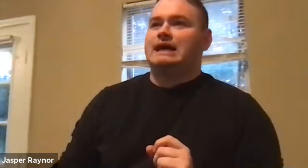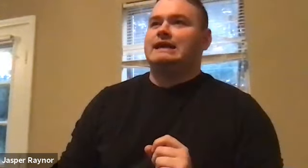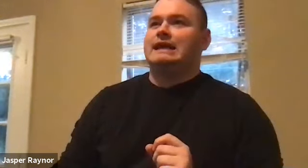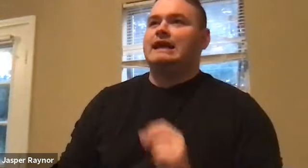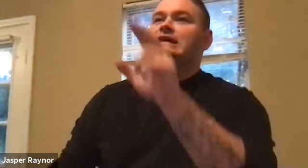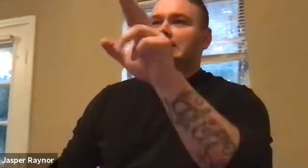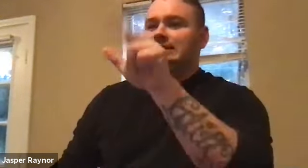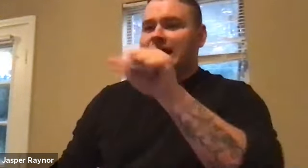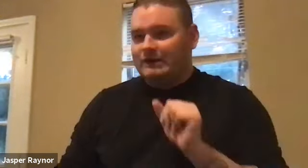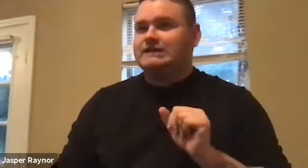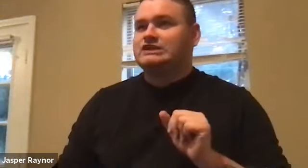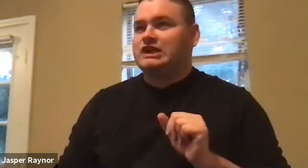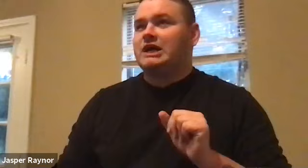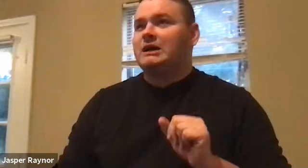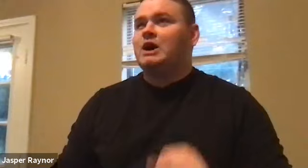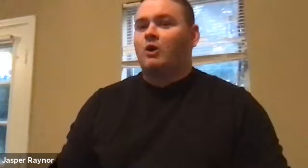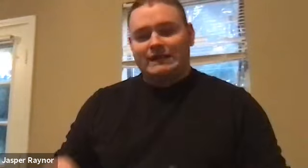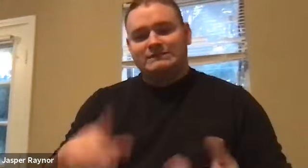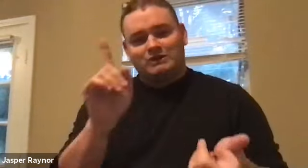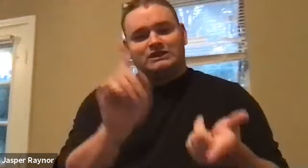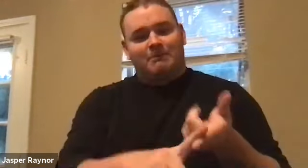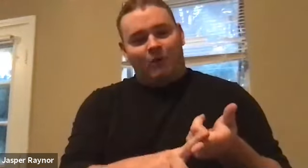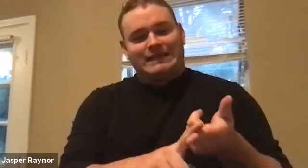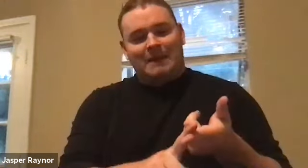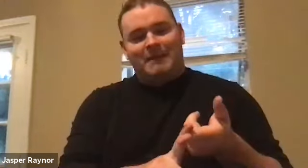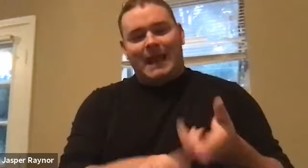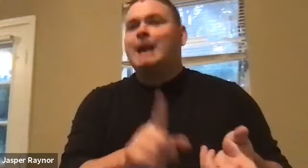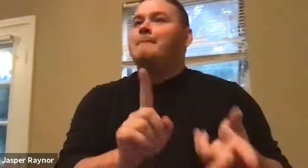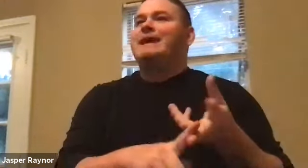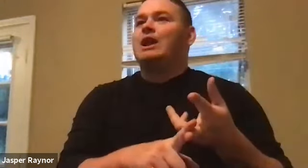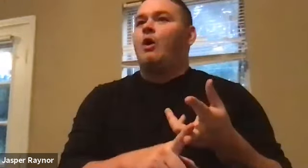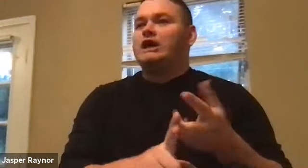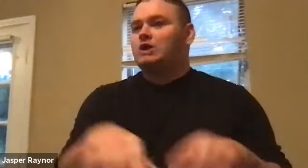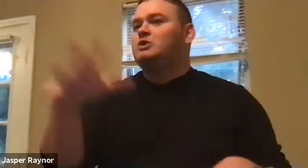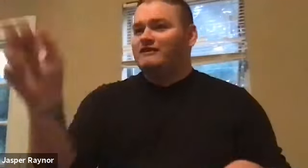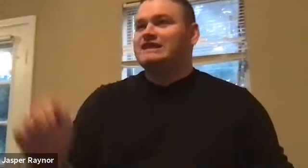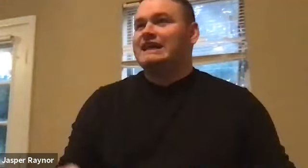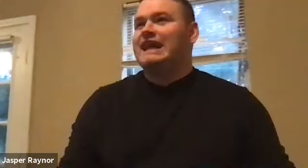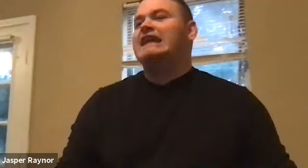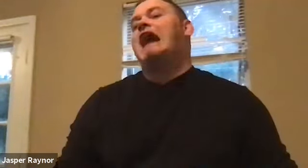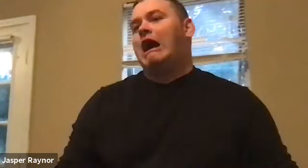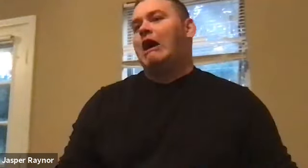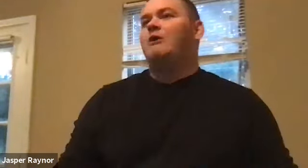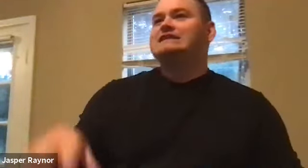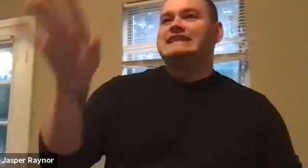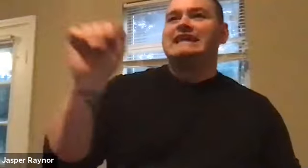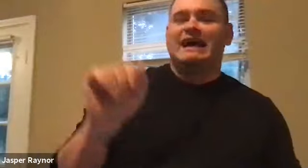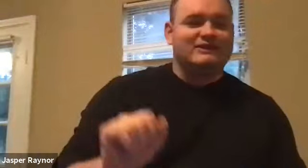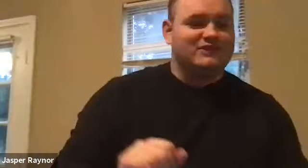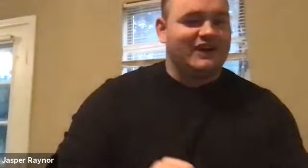the head. Sit down and shut up. Queen's supposed to support their man, be loyal. You ever done that? No. Sit down and shut